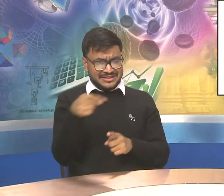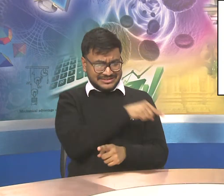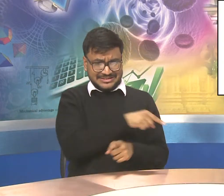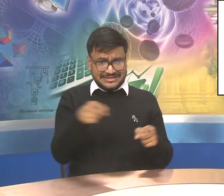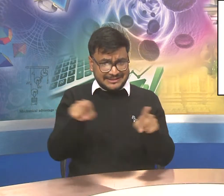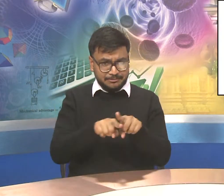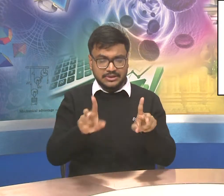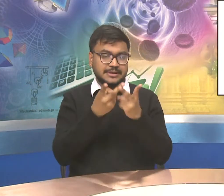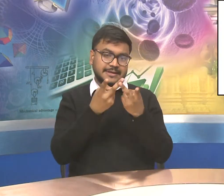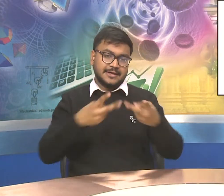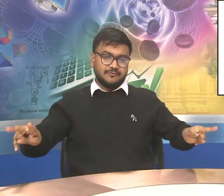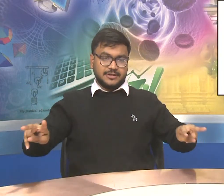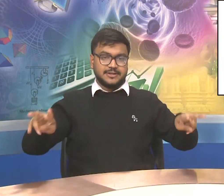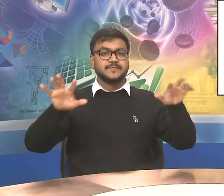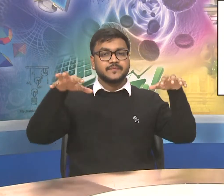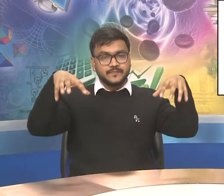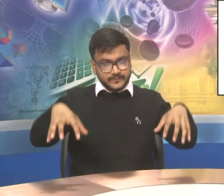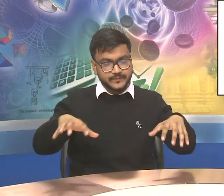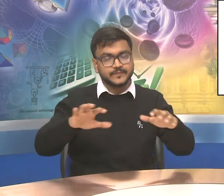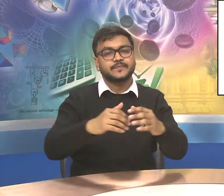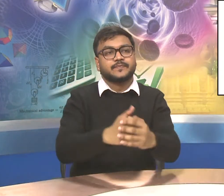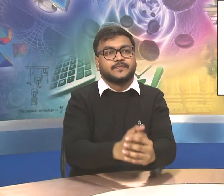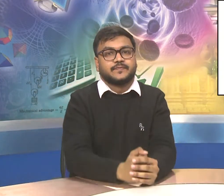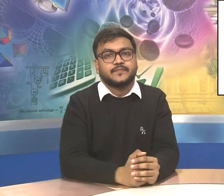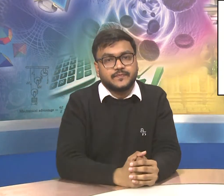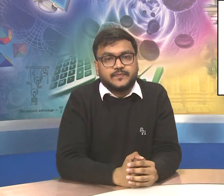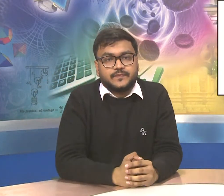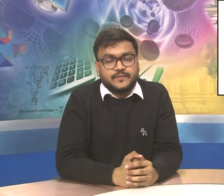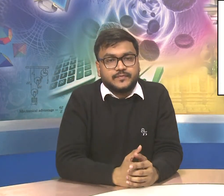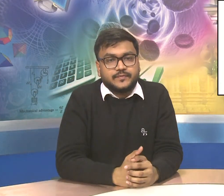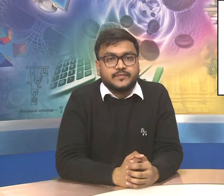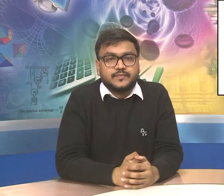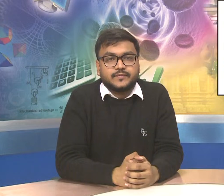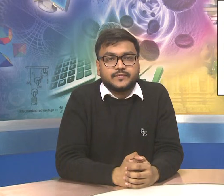Non-fiction is the real and true information for books.